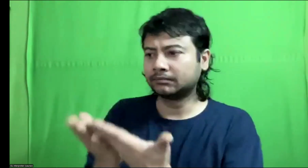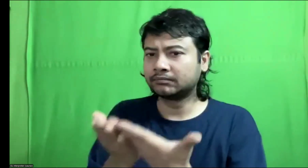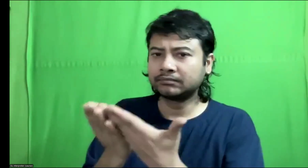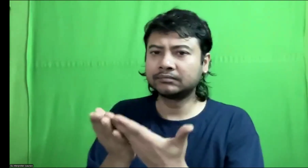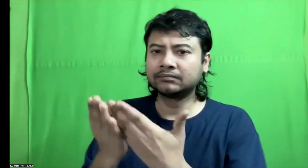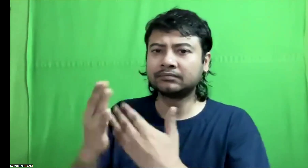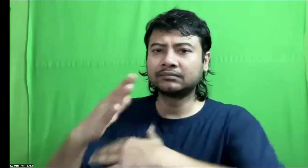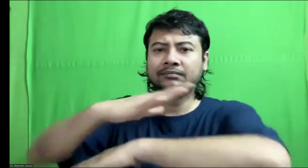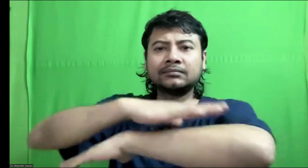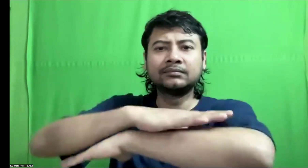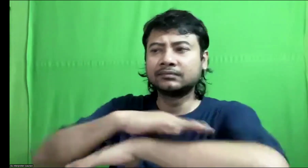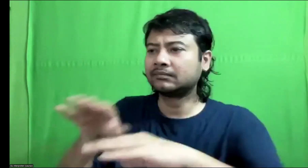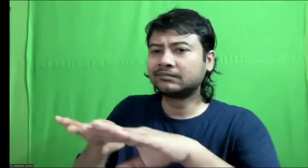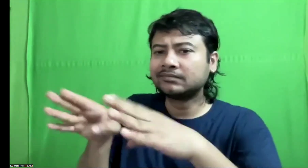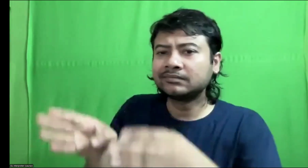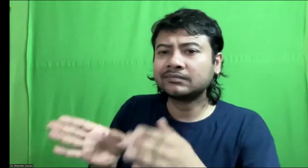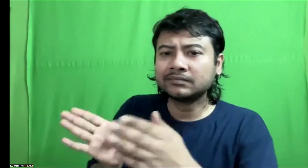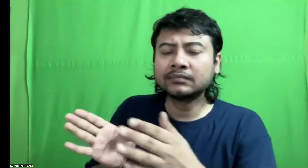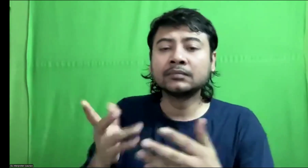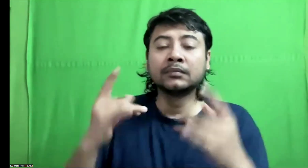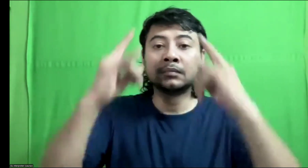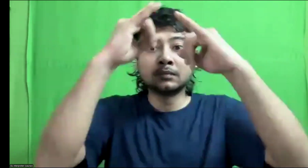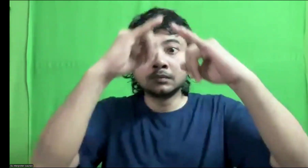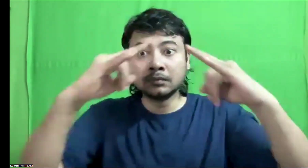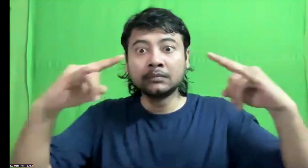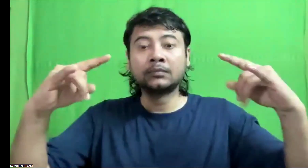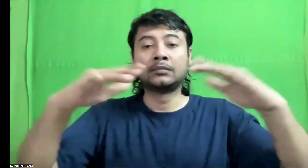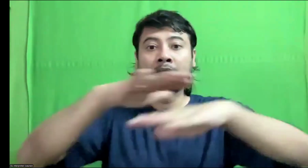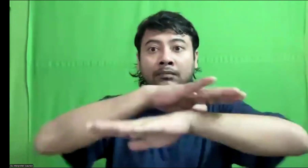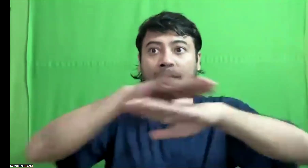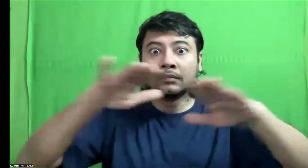Because big program means you need support of, you need to have a big group.